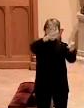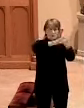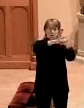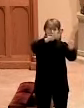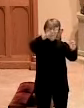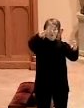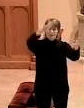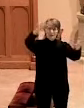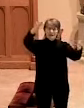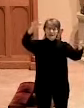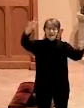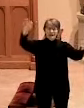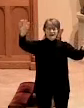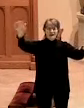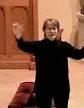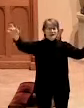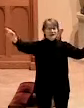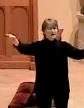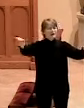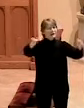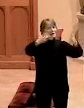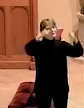of your glory.